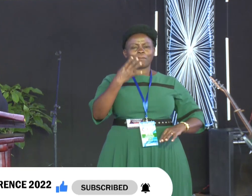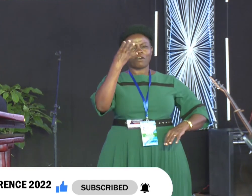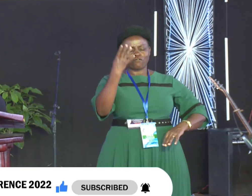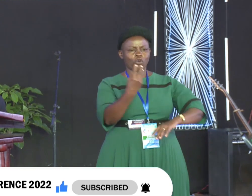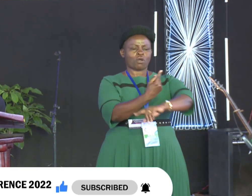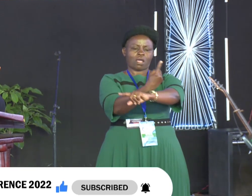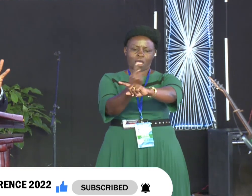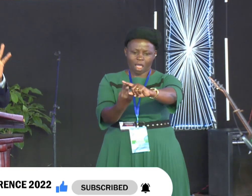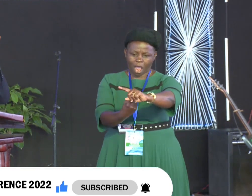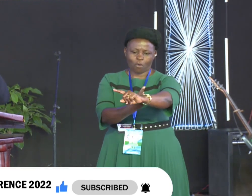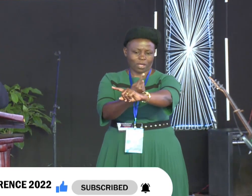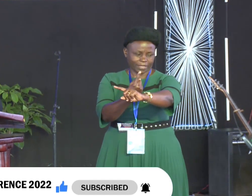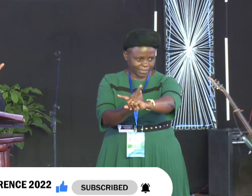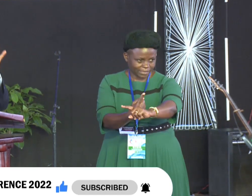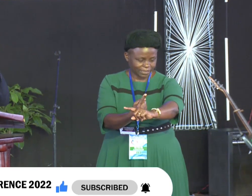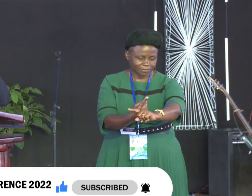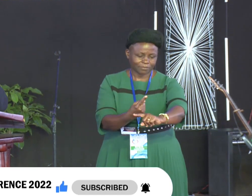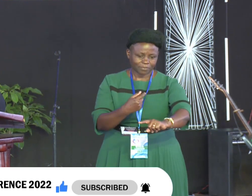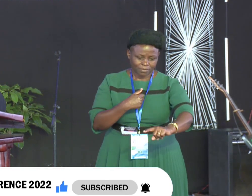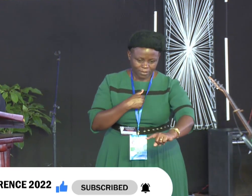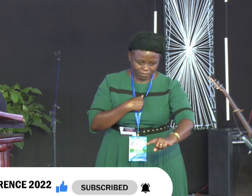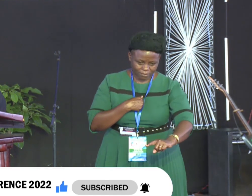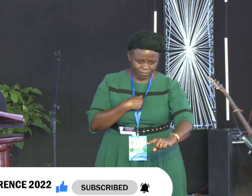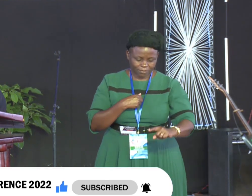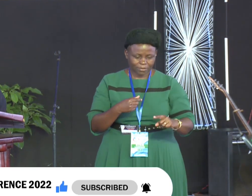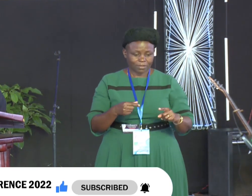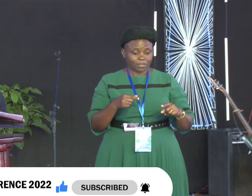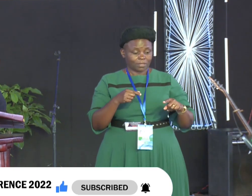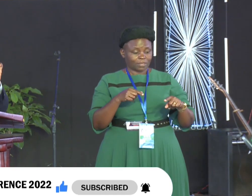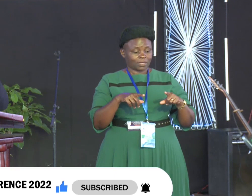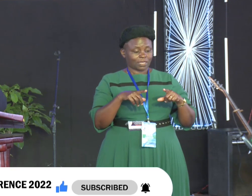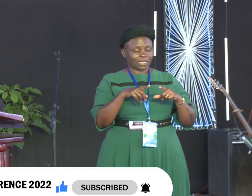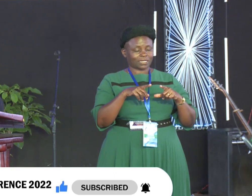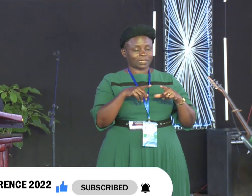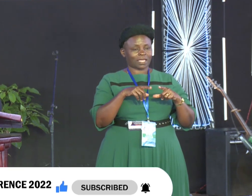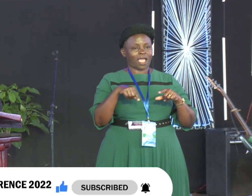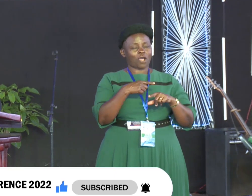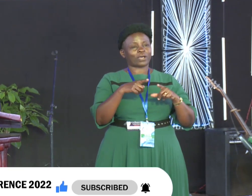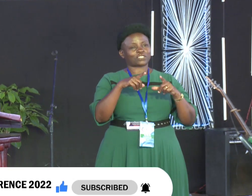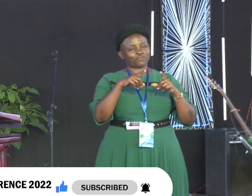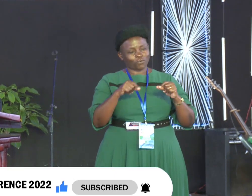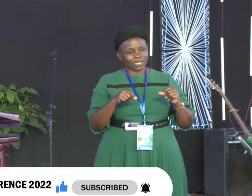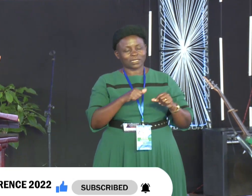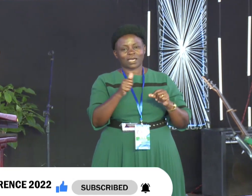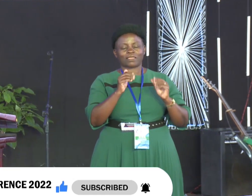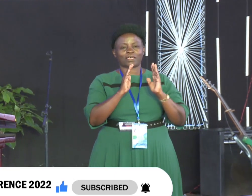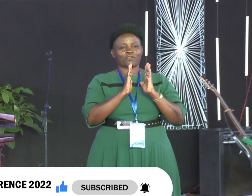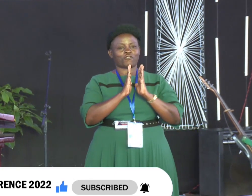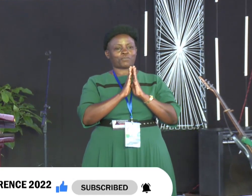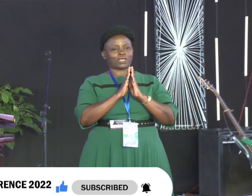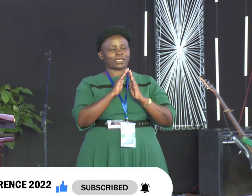No, 4 hours. You just decide and you say, you get 3 hours for the word. One for prayer.